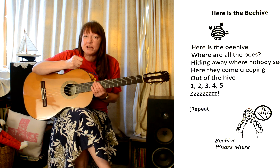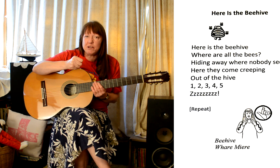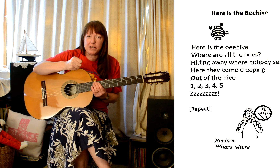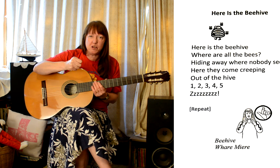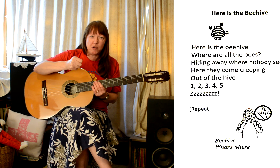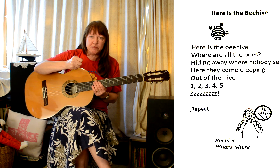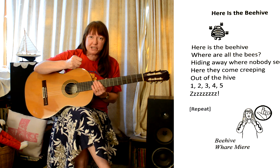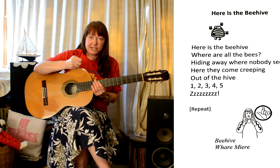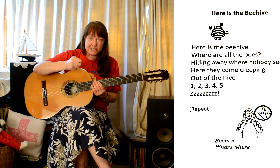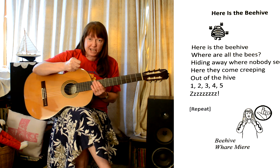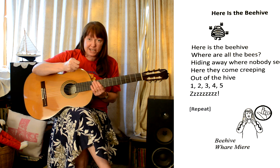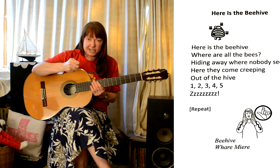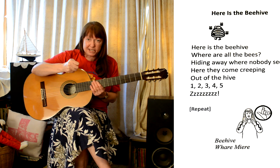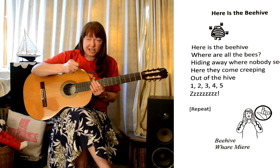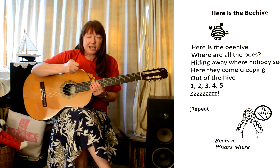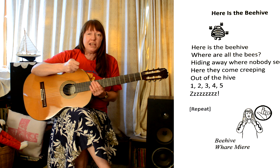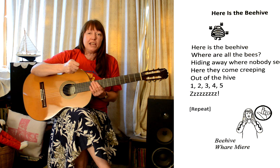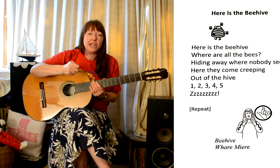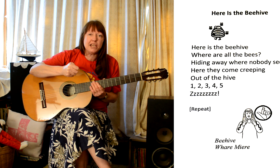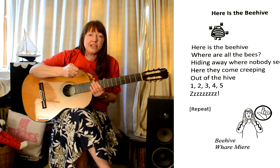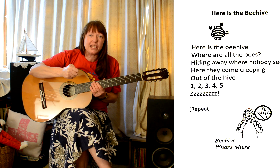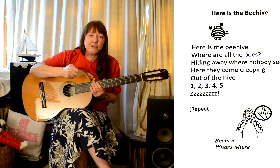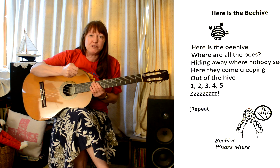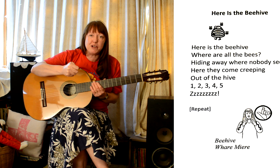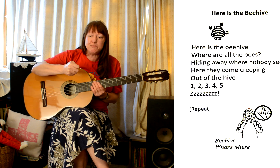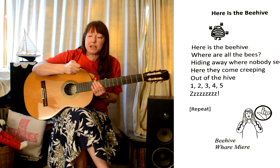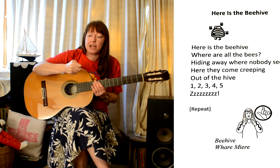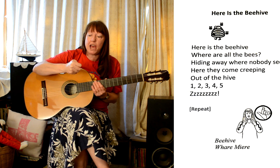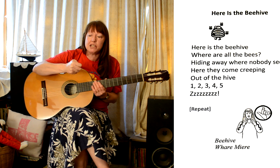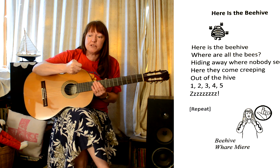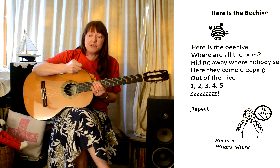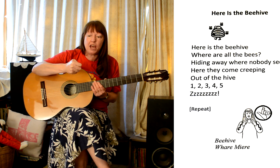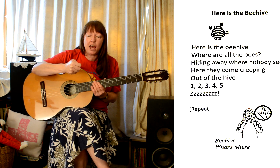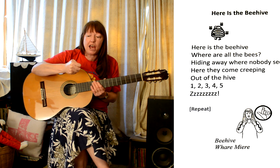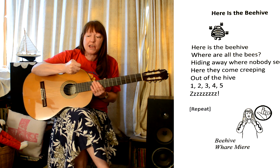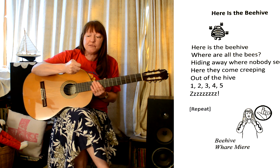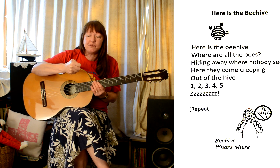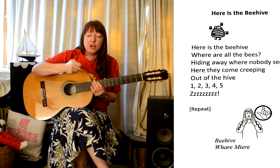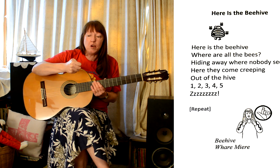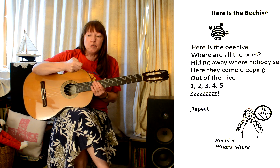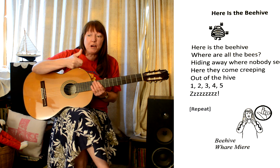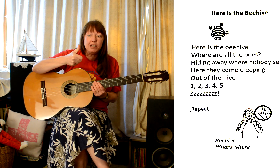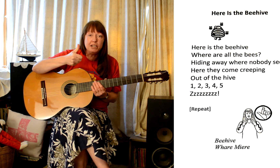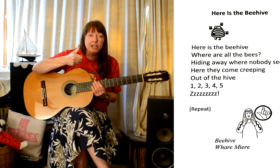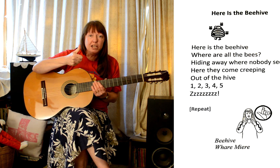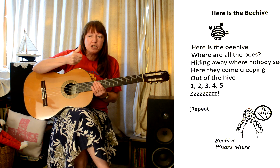where nobody sees. Here they come creeping out of the hive.